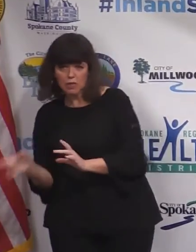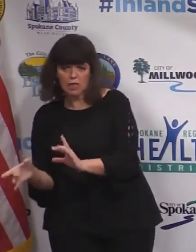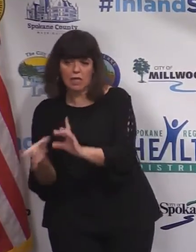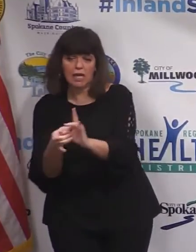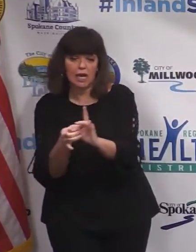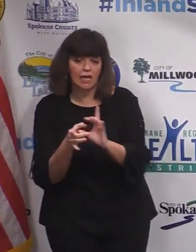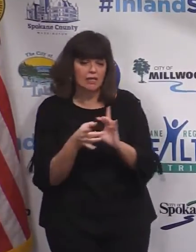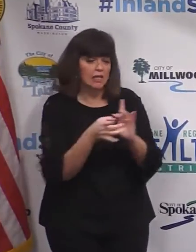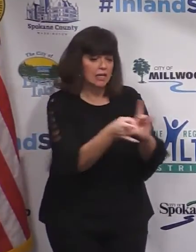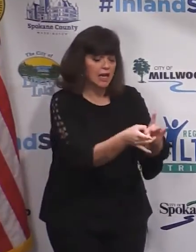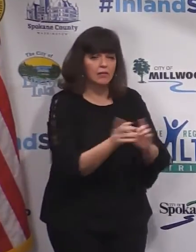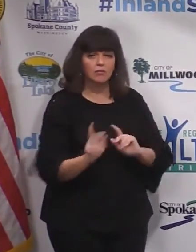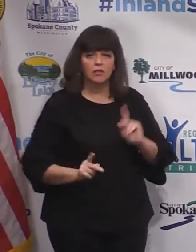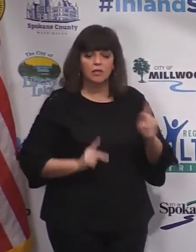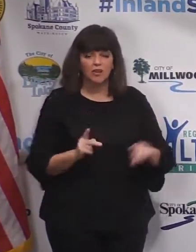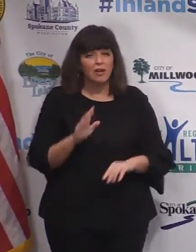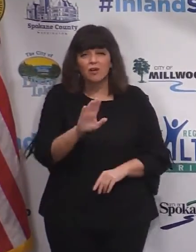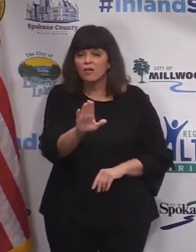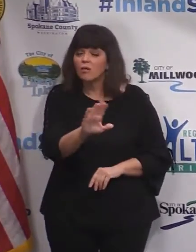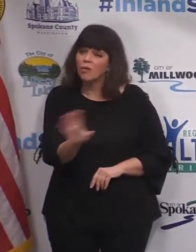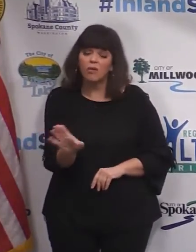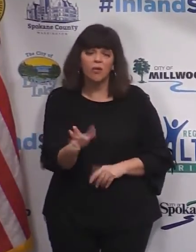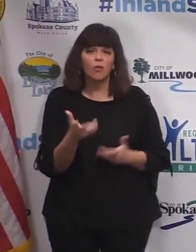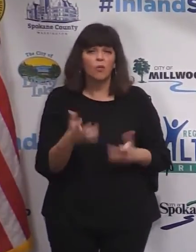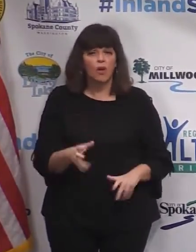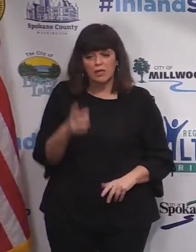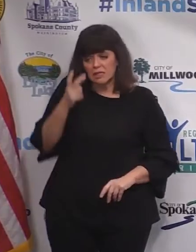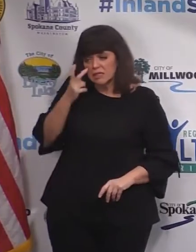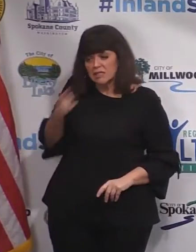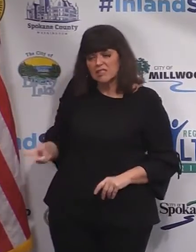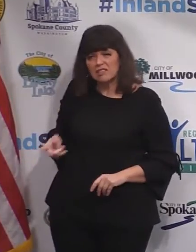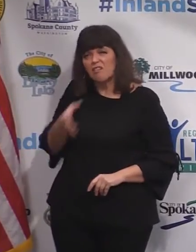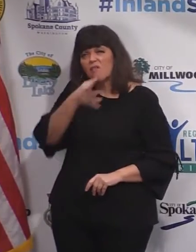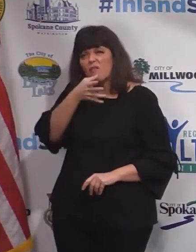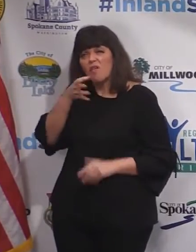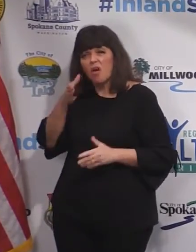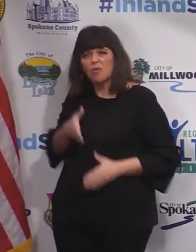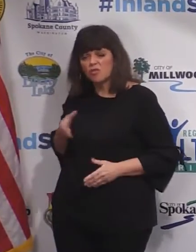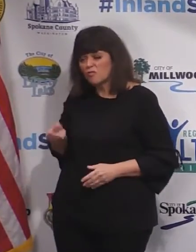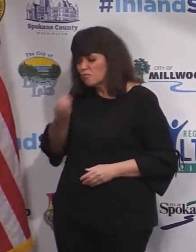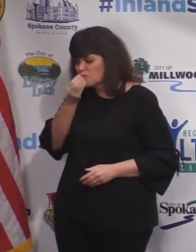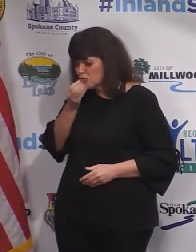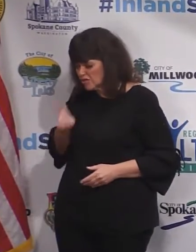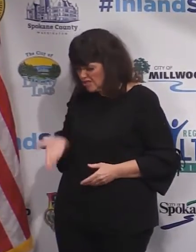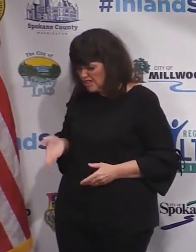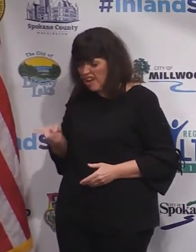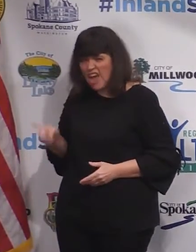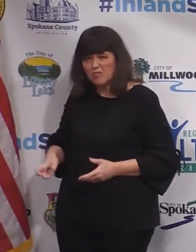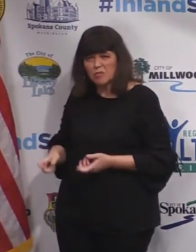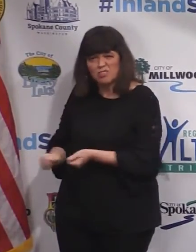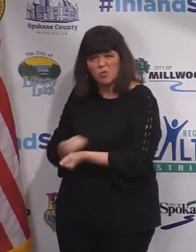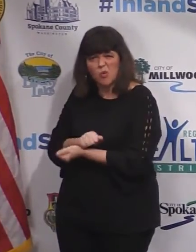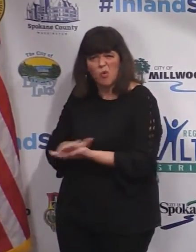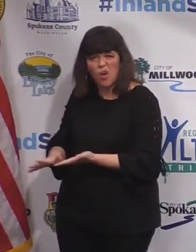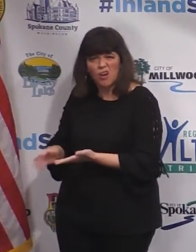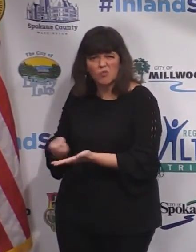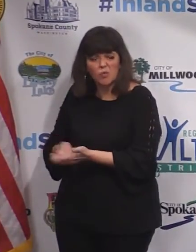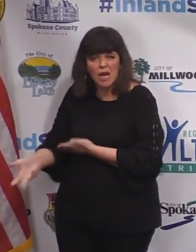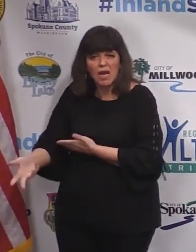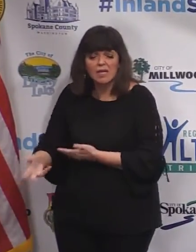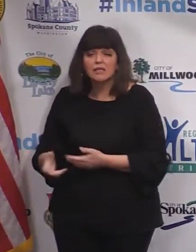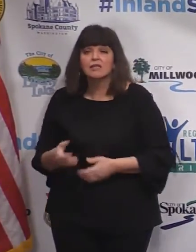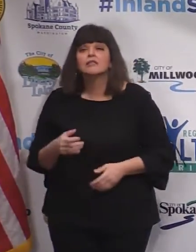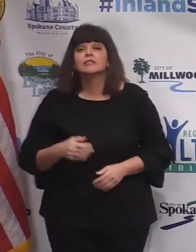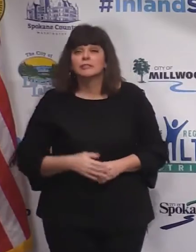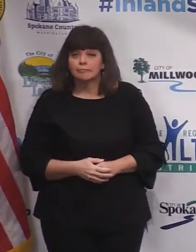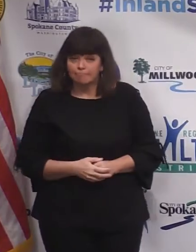farmers destroying their crops in this time of need. Last time I spoke about how amazing our community has been in responding to the public health issue